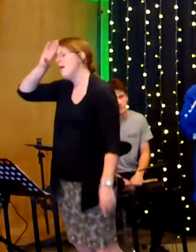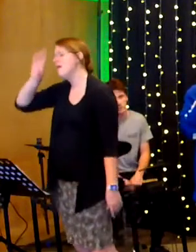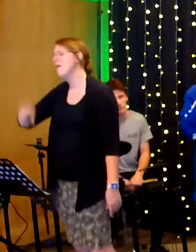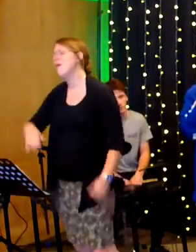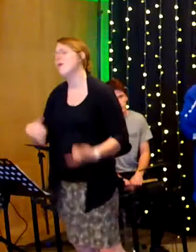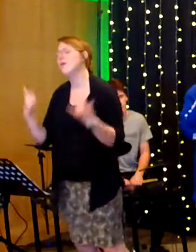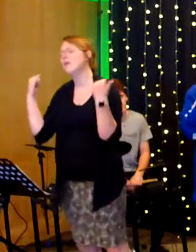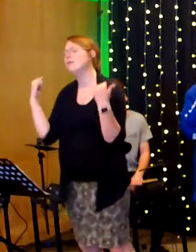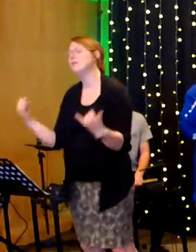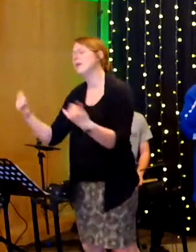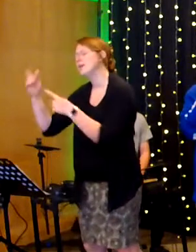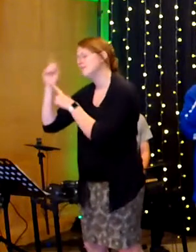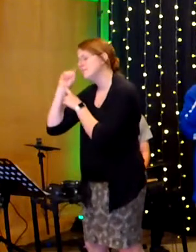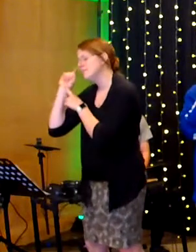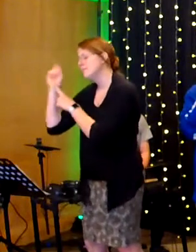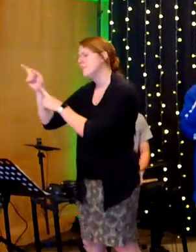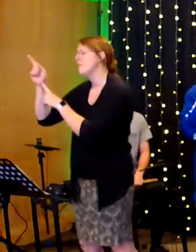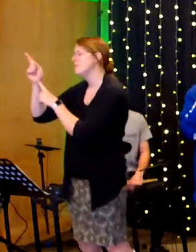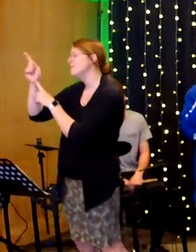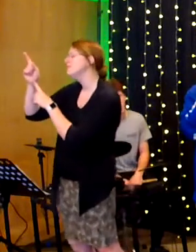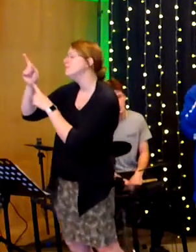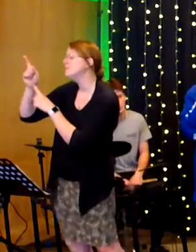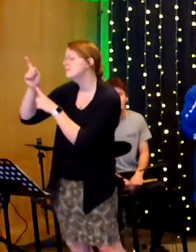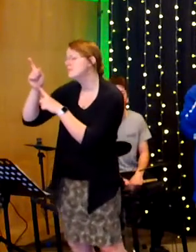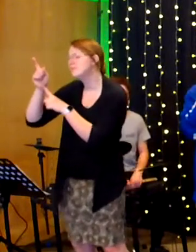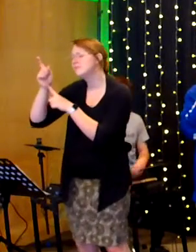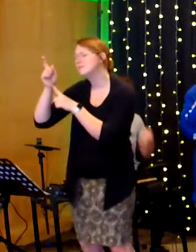But I know here in the